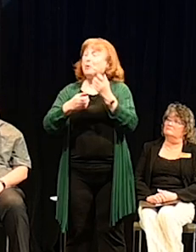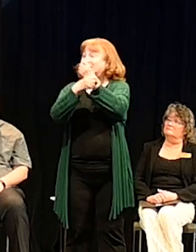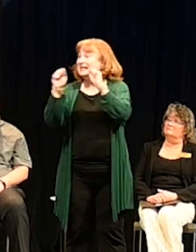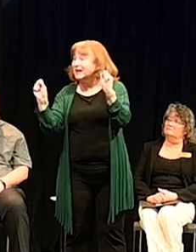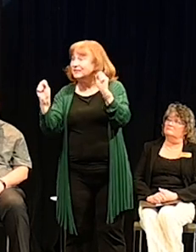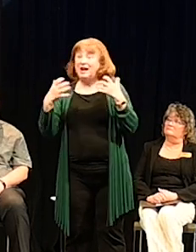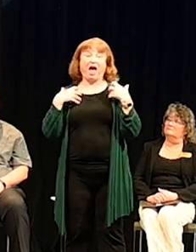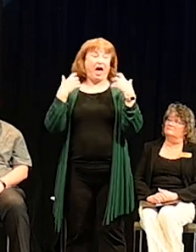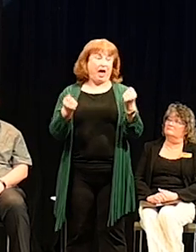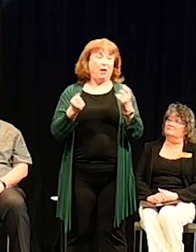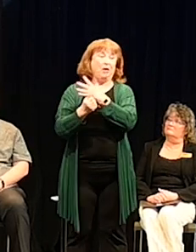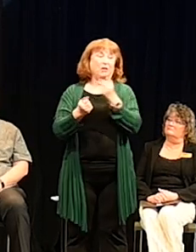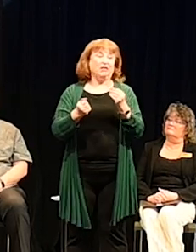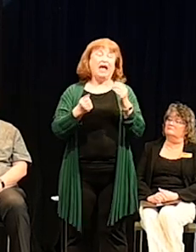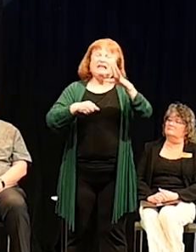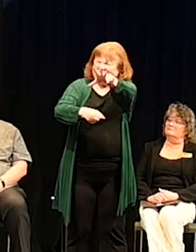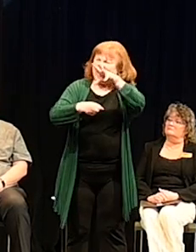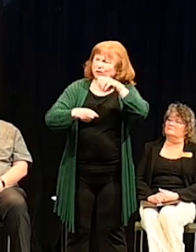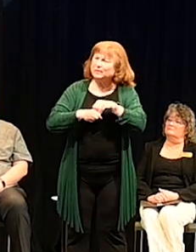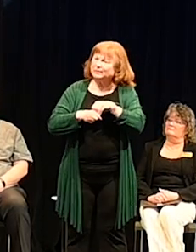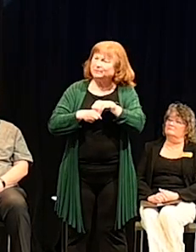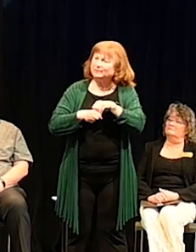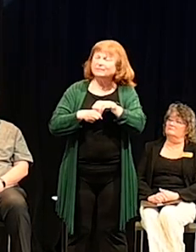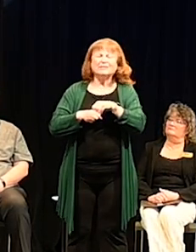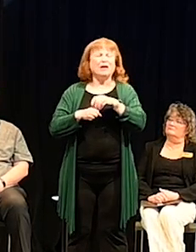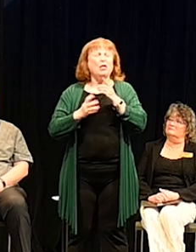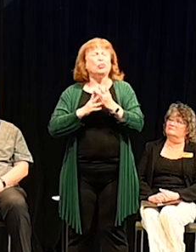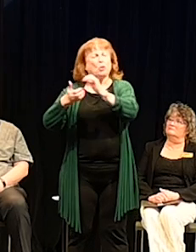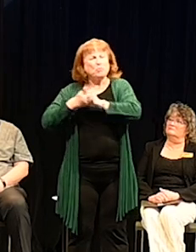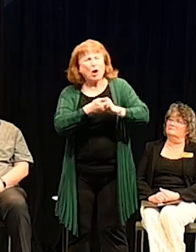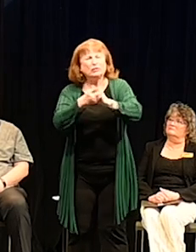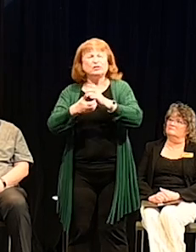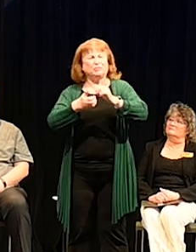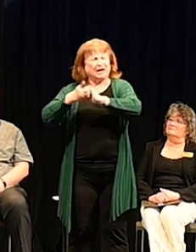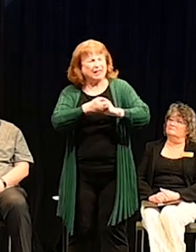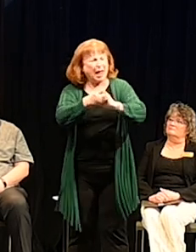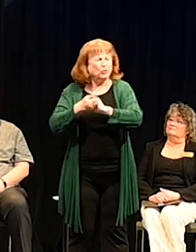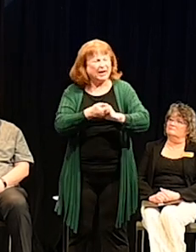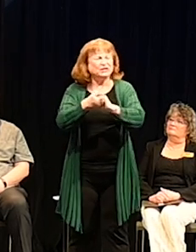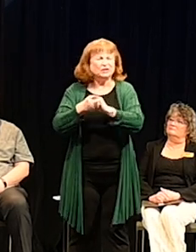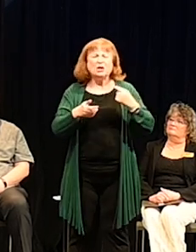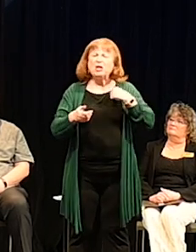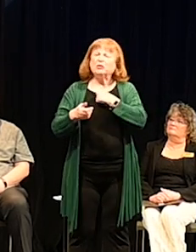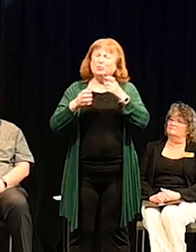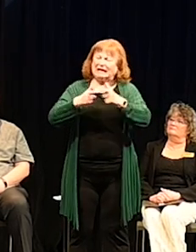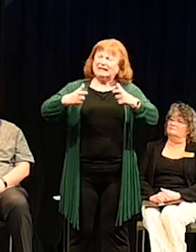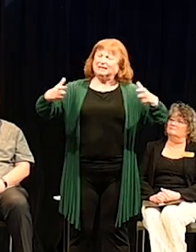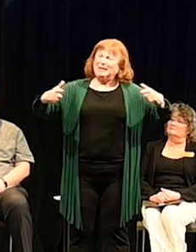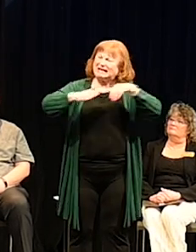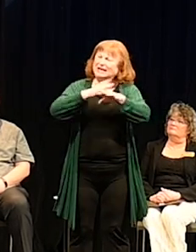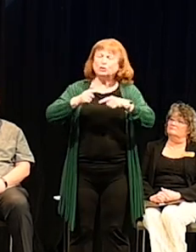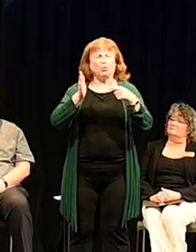safety, health, and engagement. It is through partnerships and collaboration that we can expand access